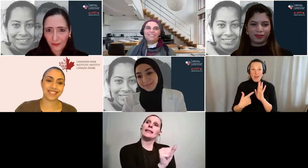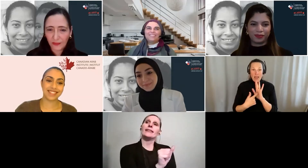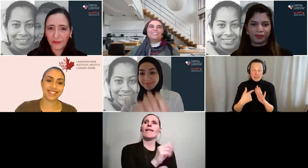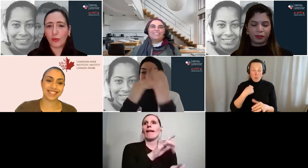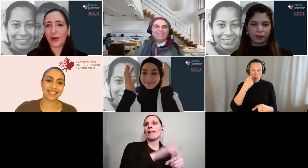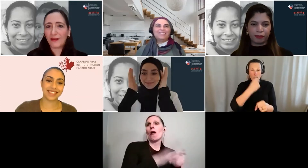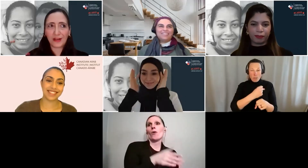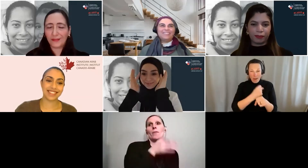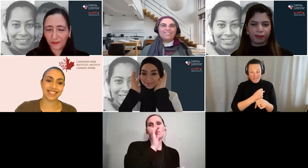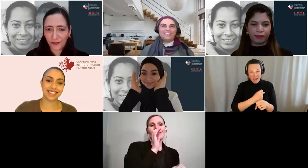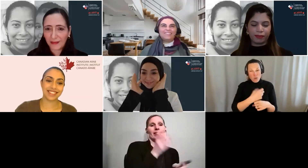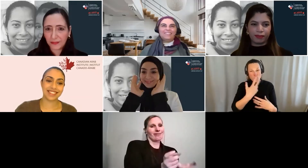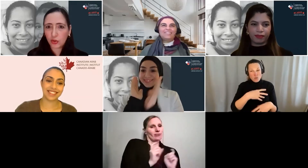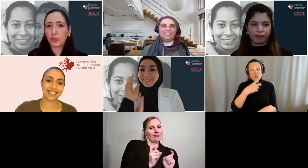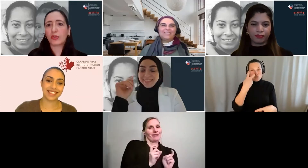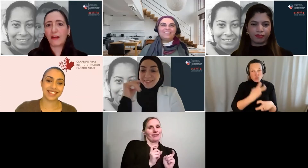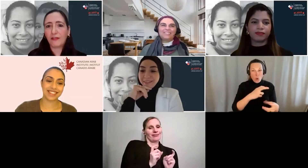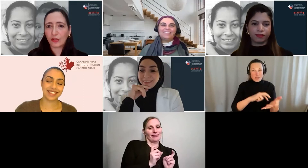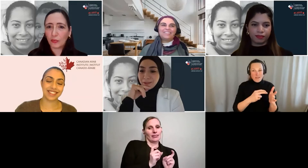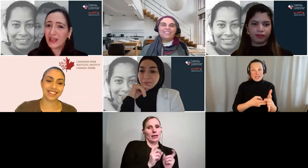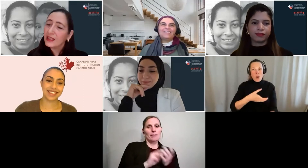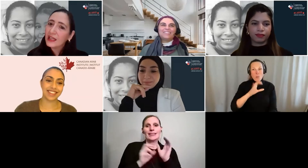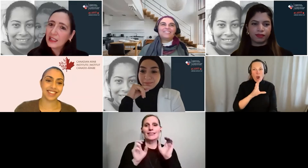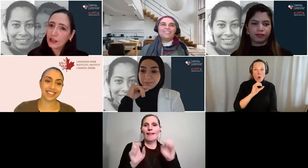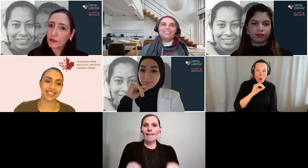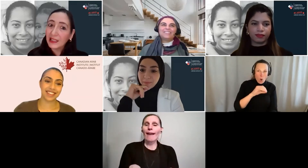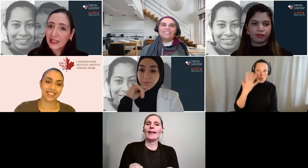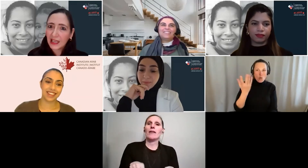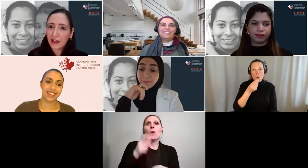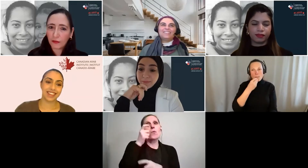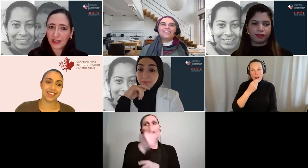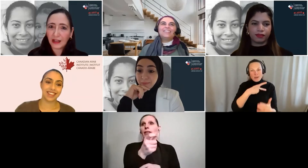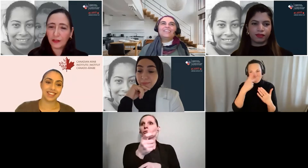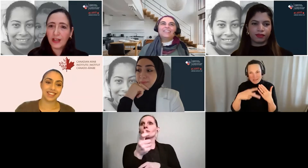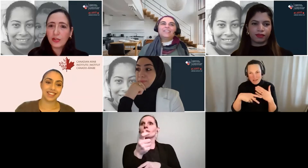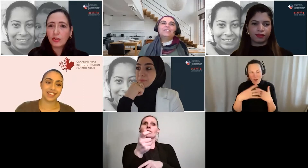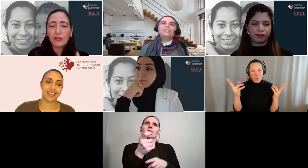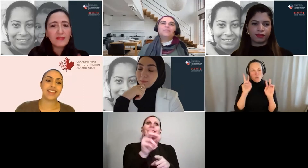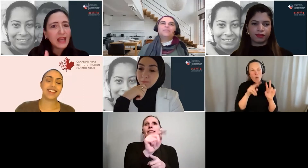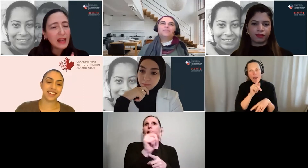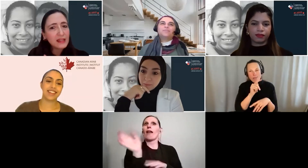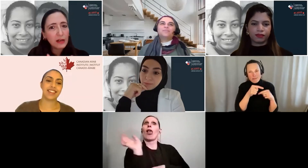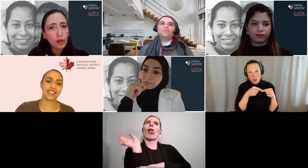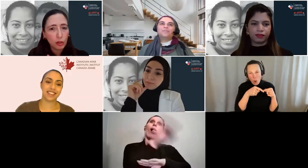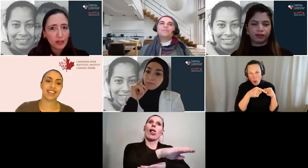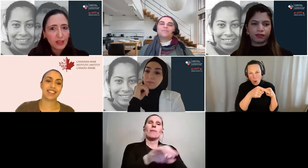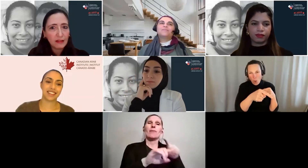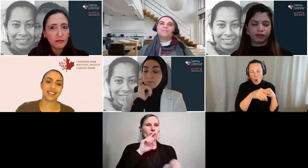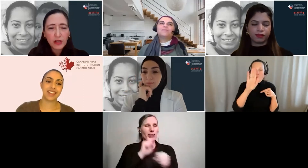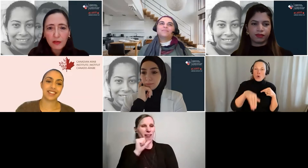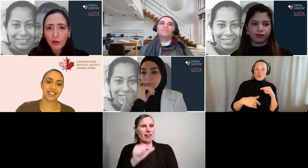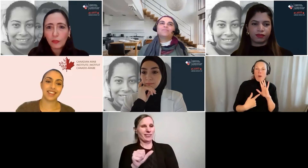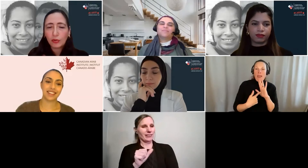watch, whatever 5 shows on Netflix on the weekend, instead of really taking care of the self. So that is another